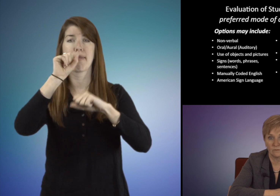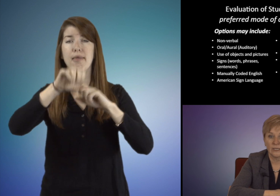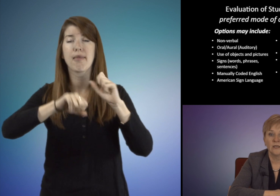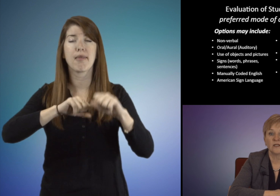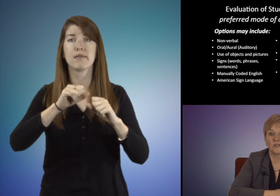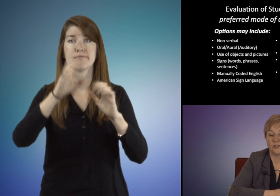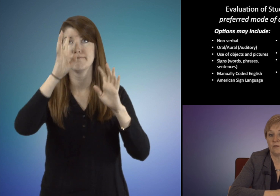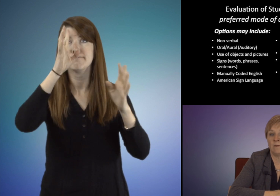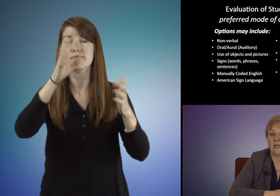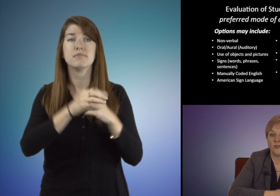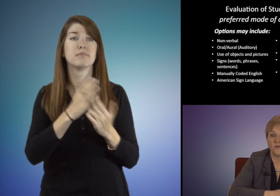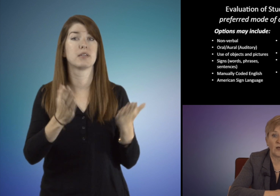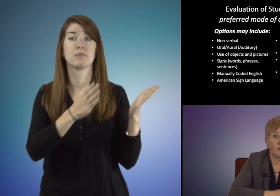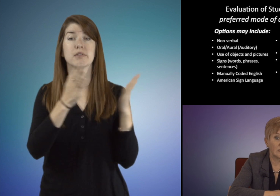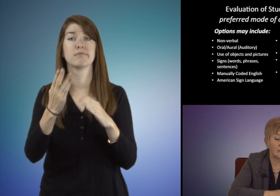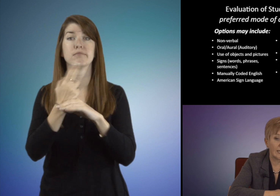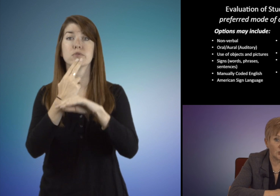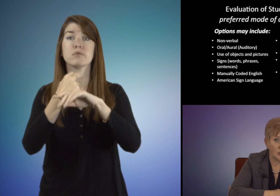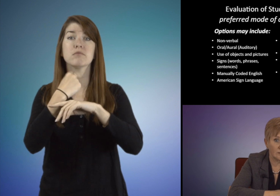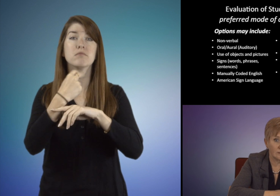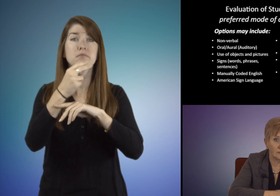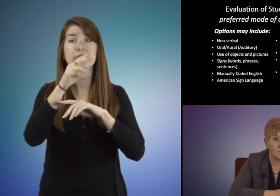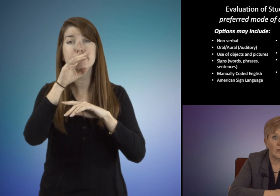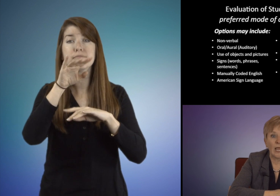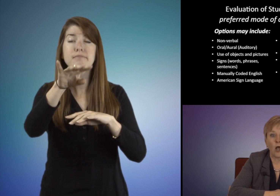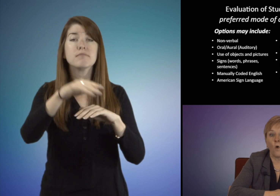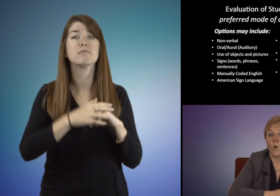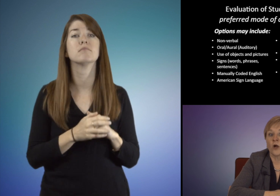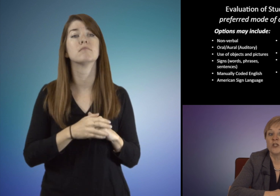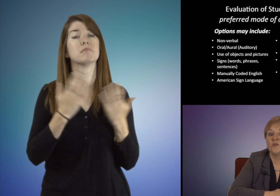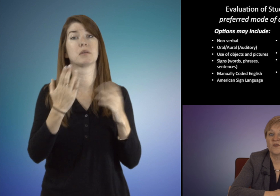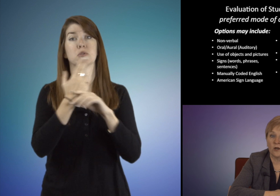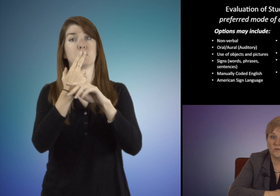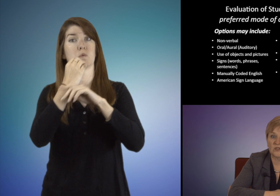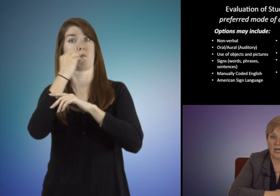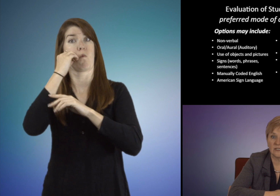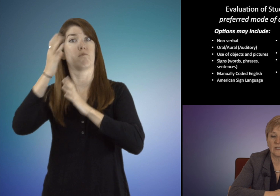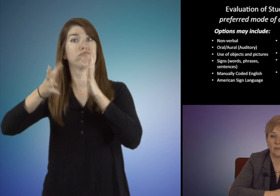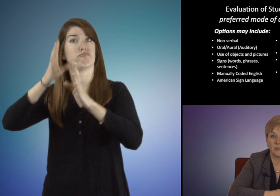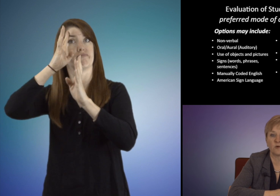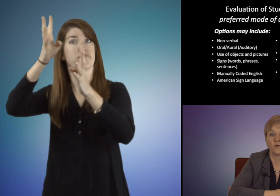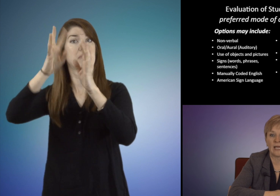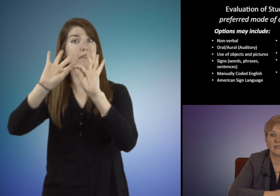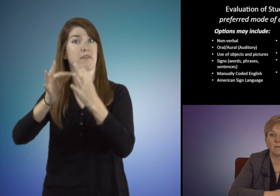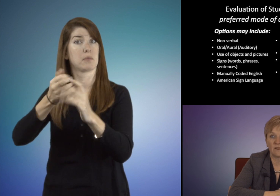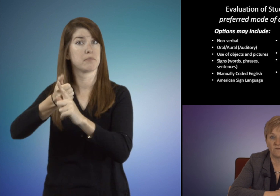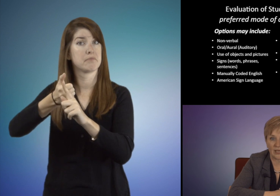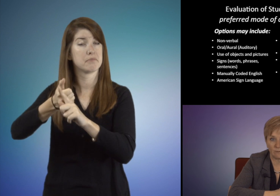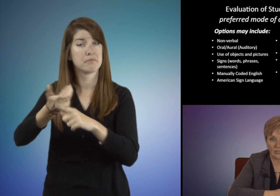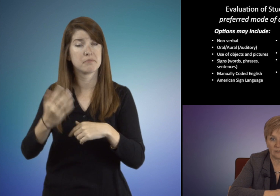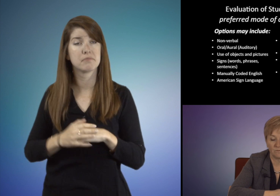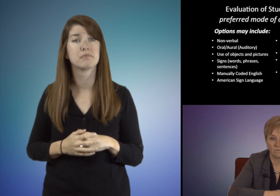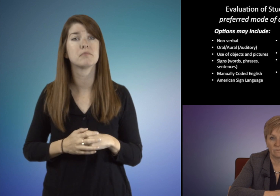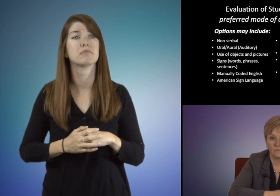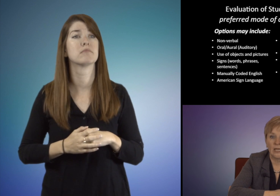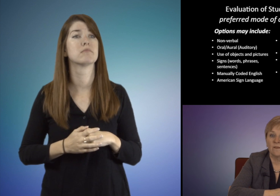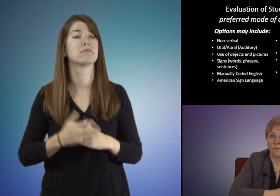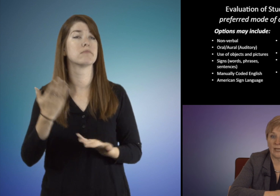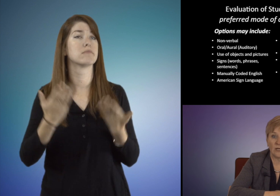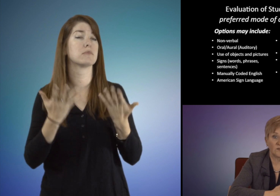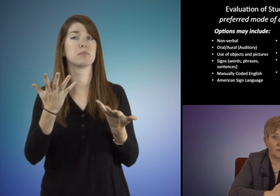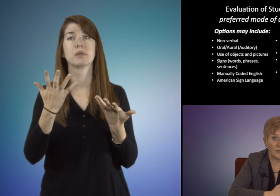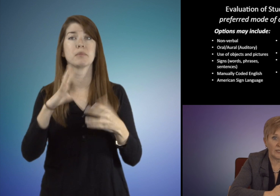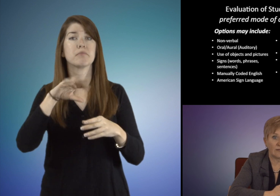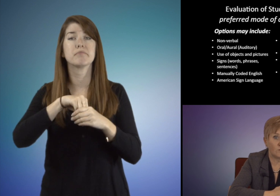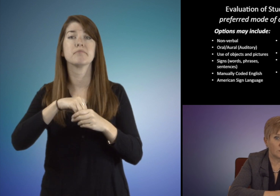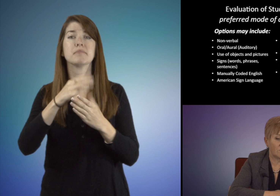approximations. A student may use vocalizations or use home signs that have been created by the family. There